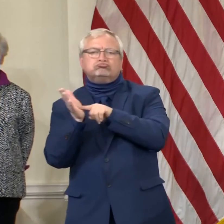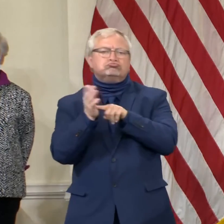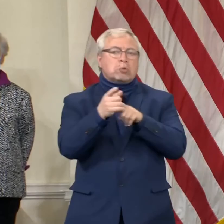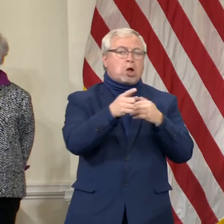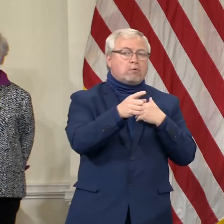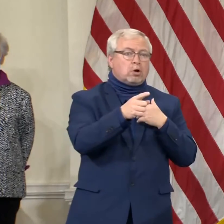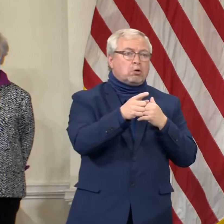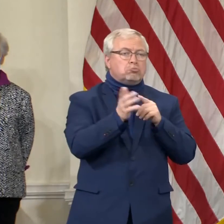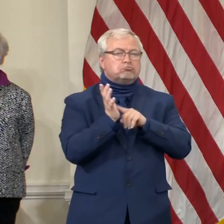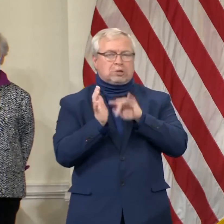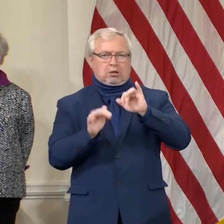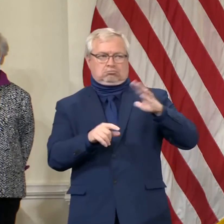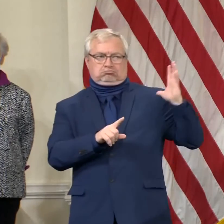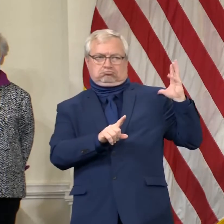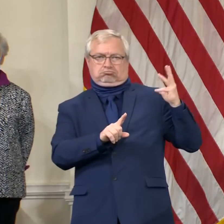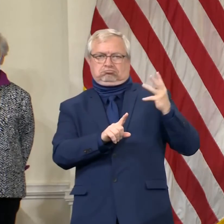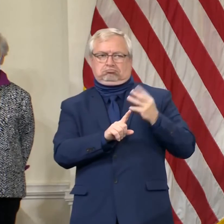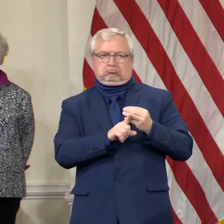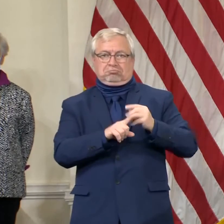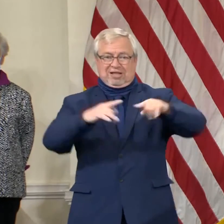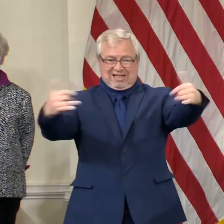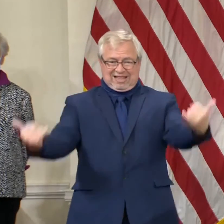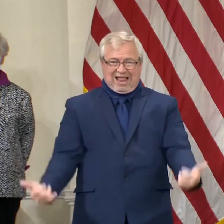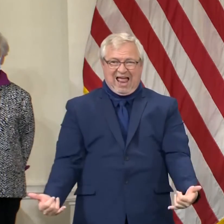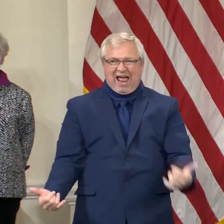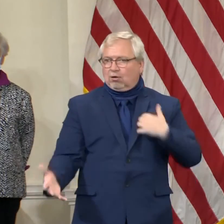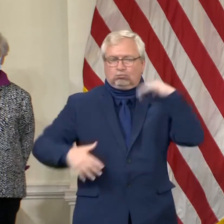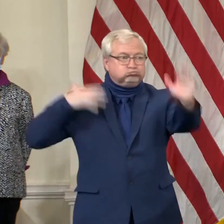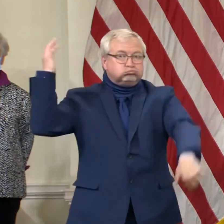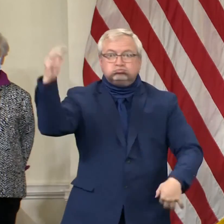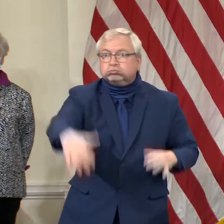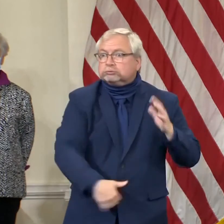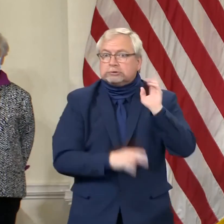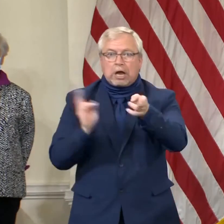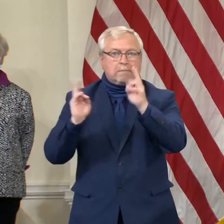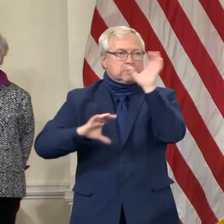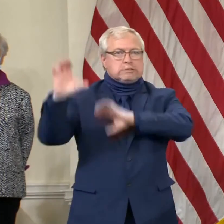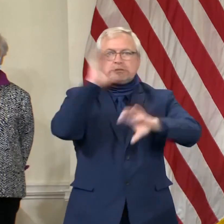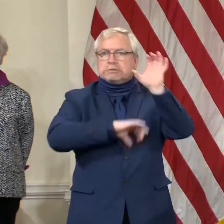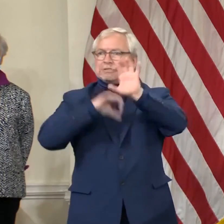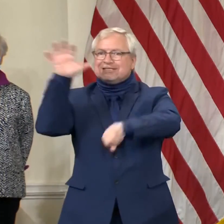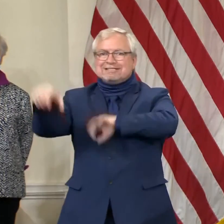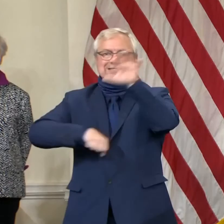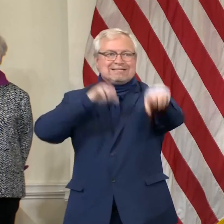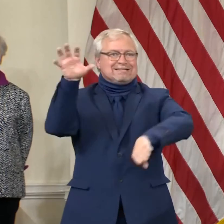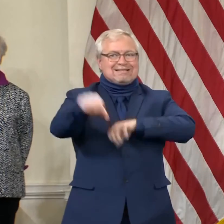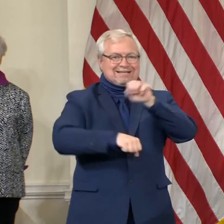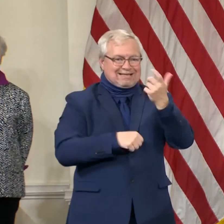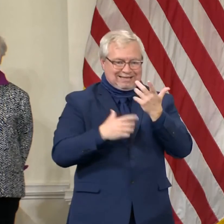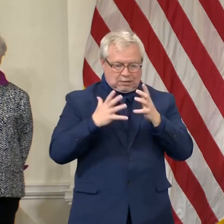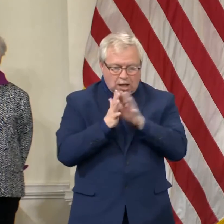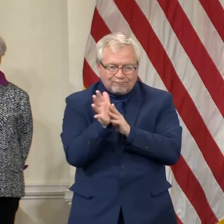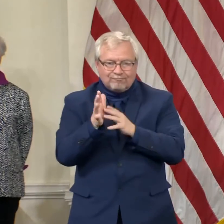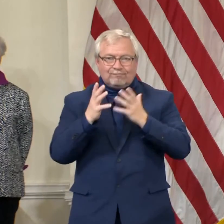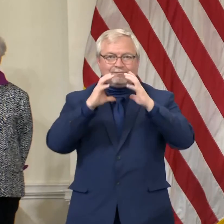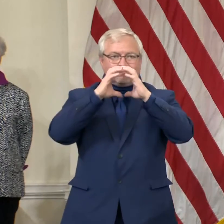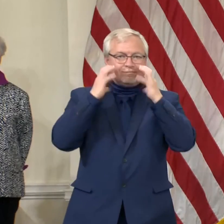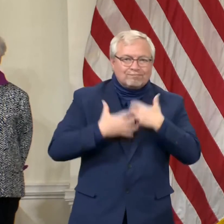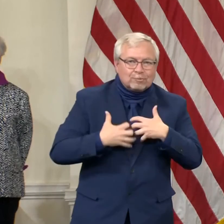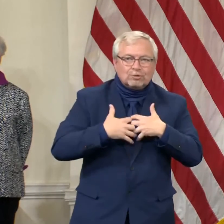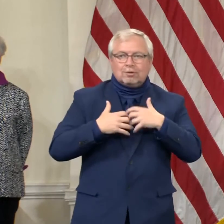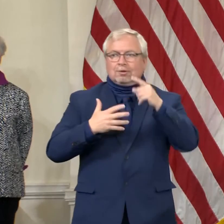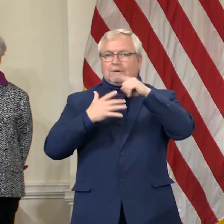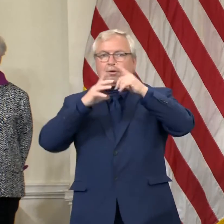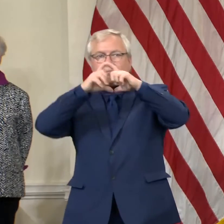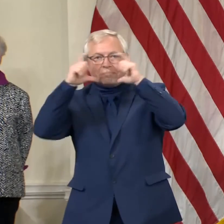anywhere in America or around the world, and buy ventilators and masks and gowns. And we don't do this on a normal basis. But if we